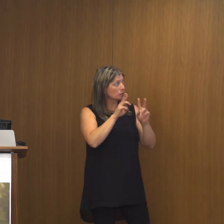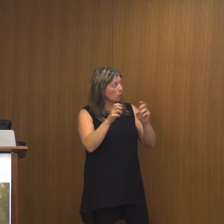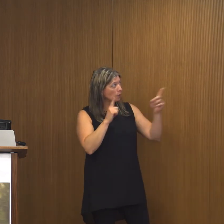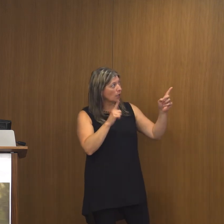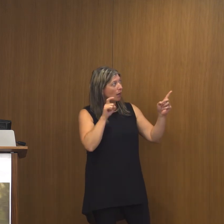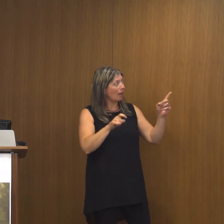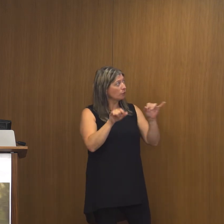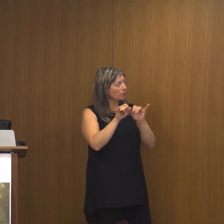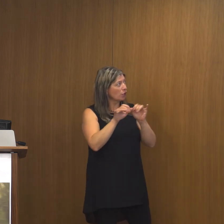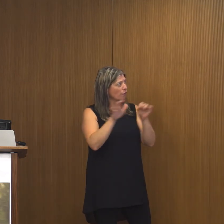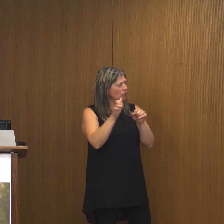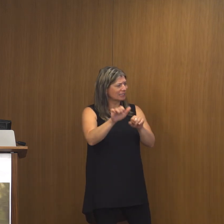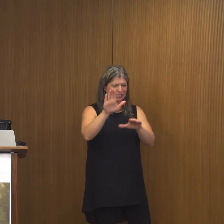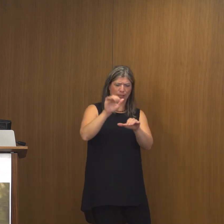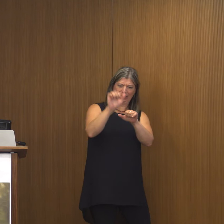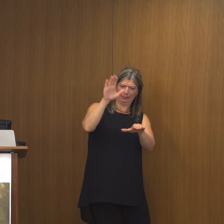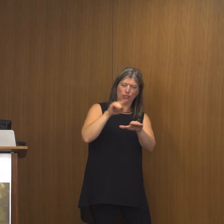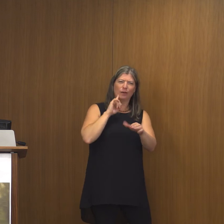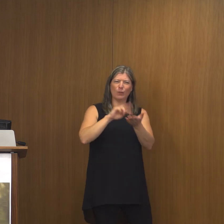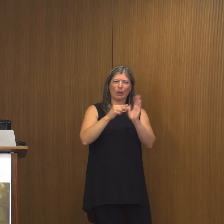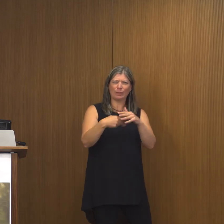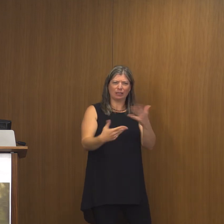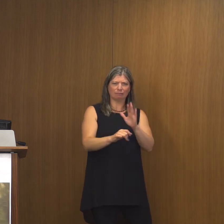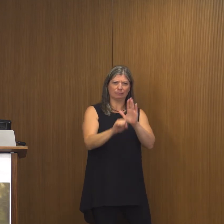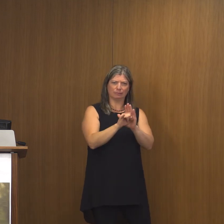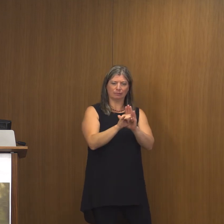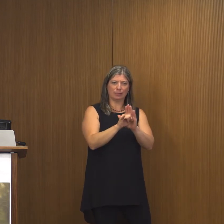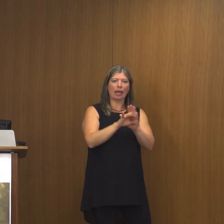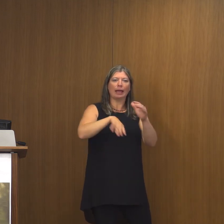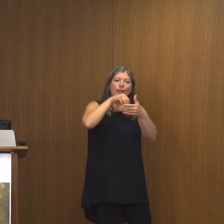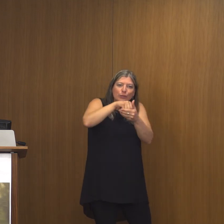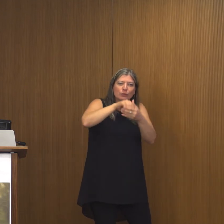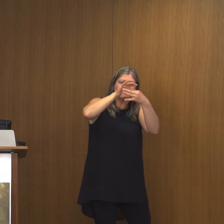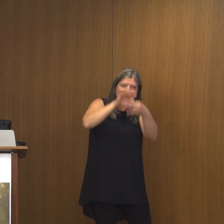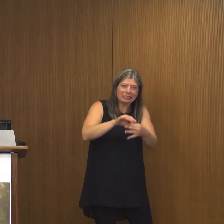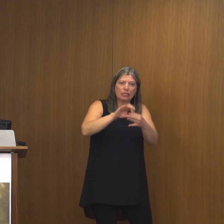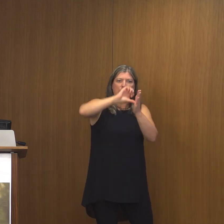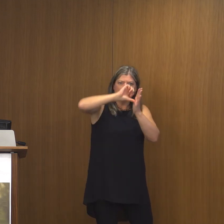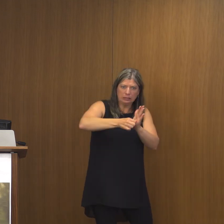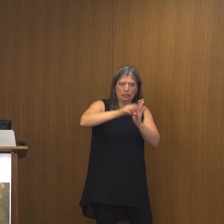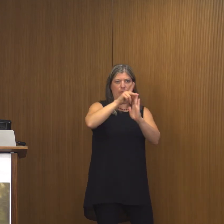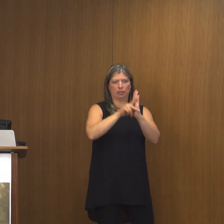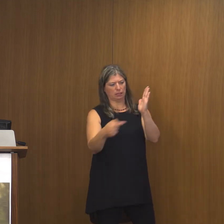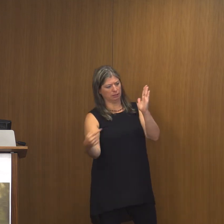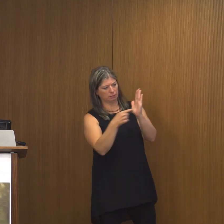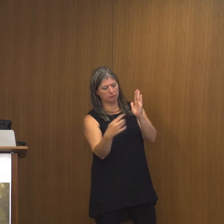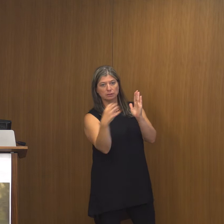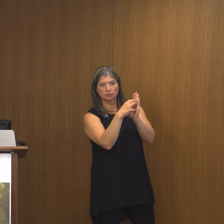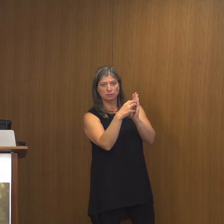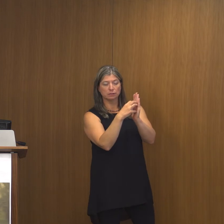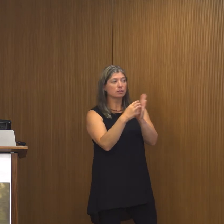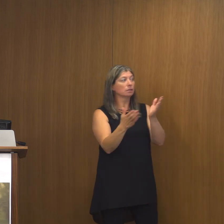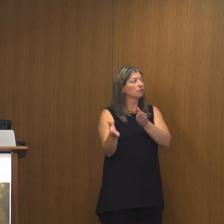full citizenship. What are the markers of full citizenship? What does it mean, right? And include that in policy. I have the expectation that